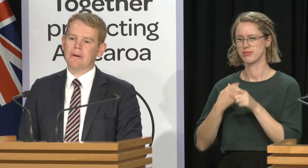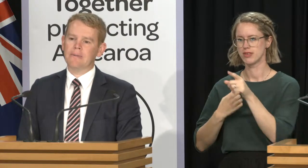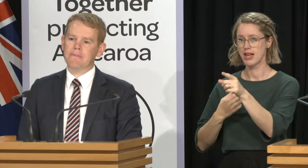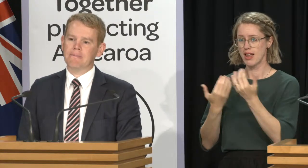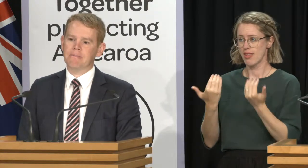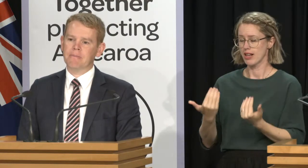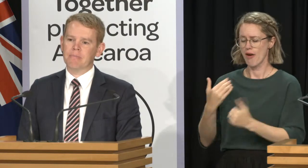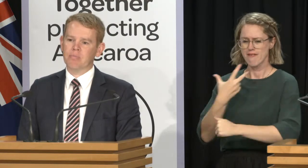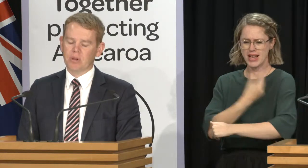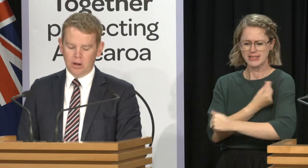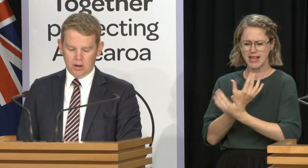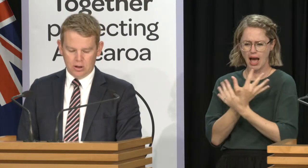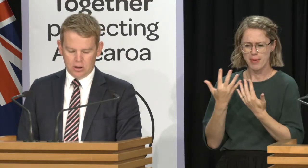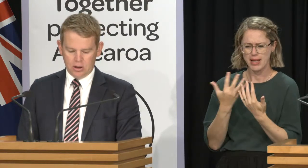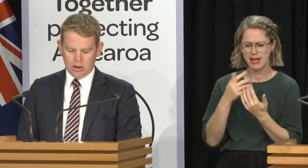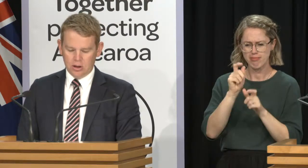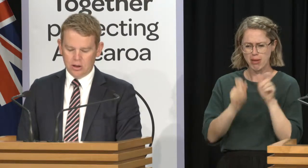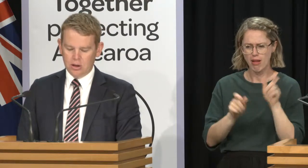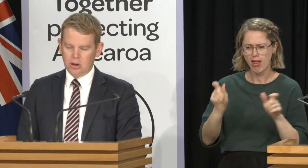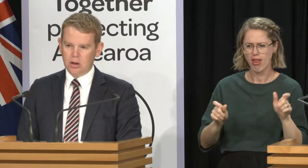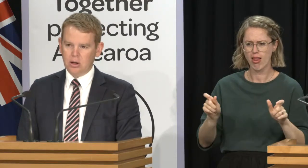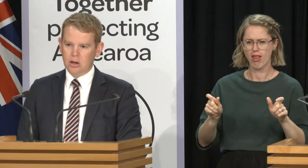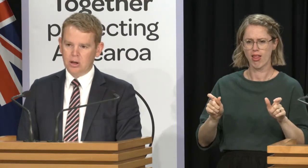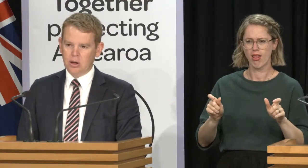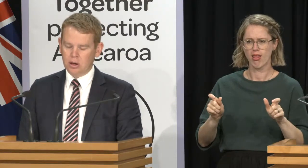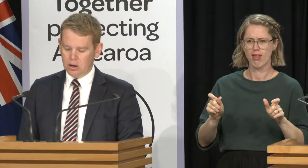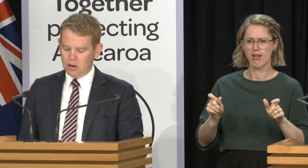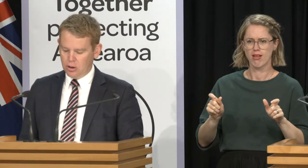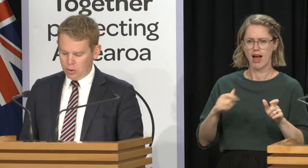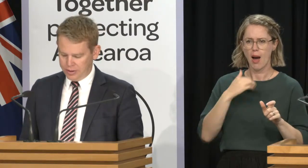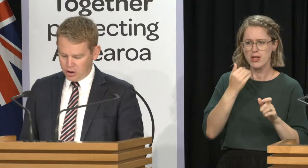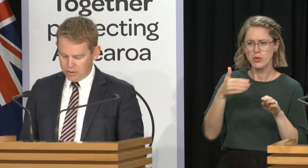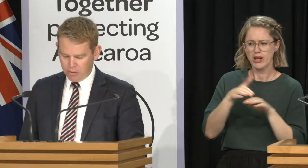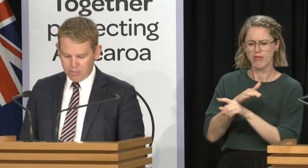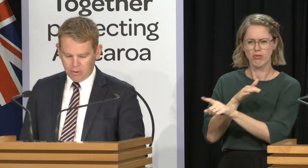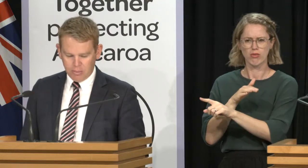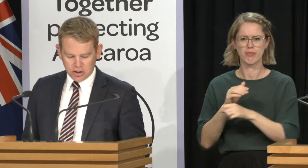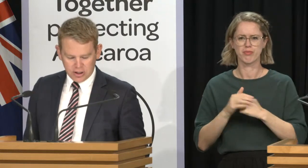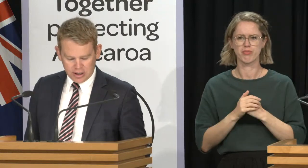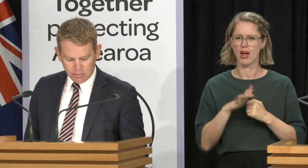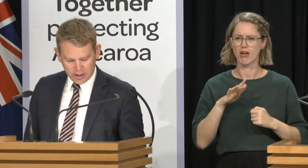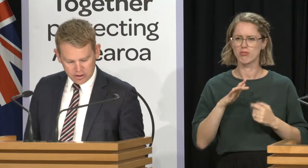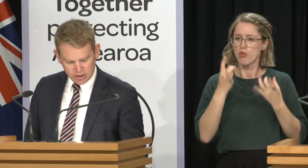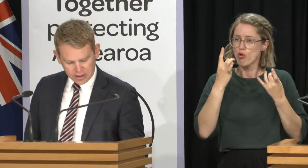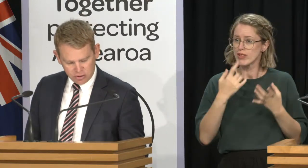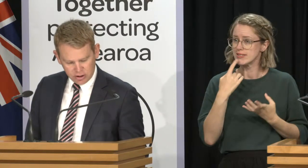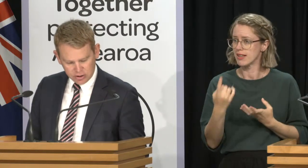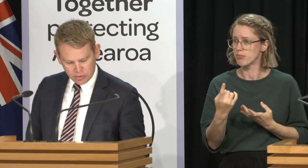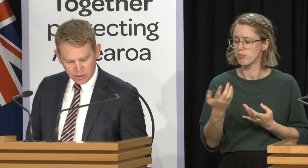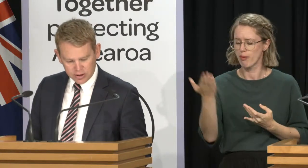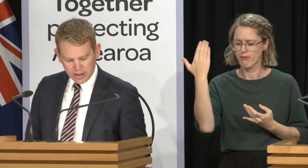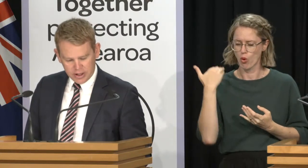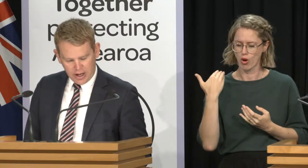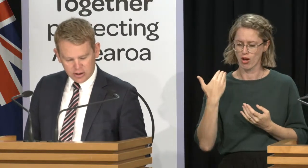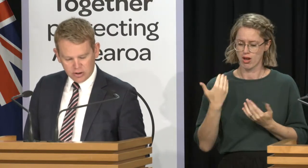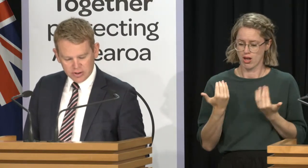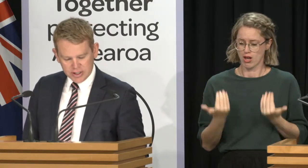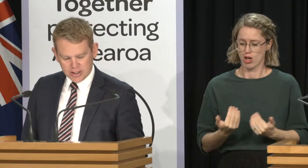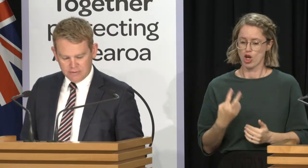you to right now? Like the amount of vaccine in the country right now, how far will that take you to? I think I mentioned that in my introductory notes. We've